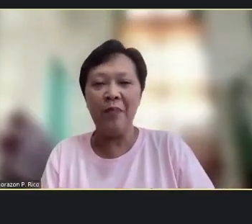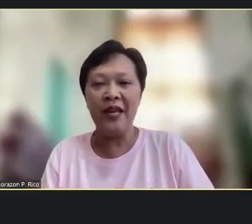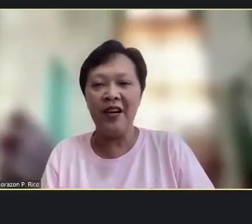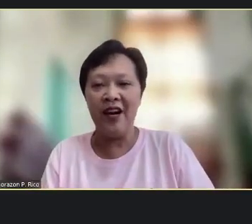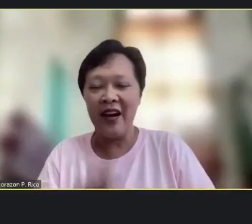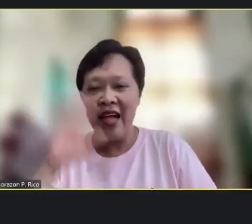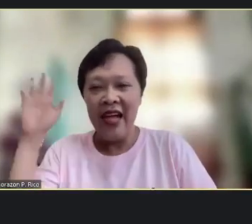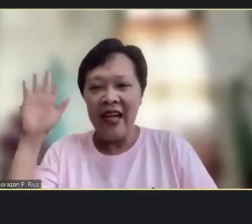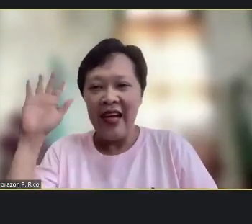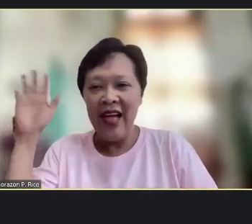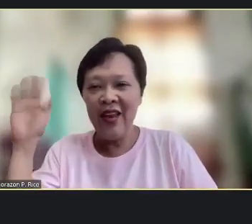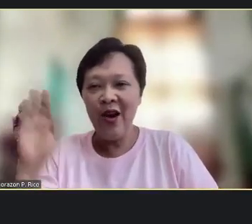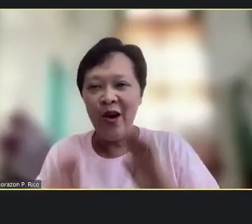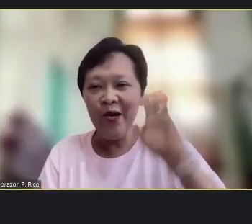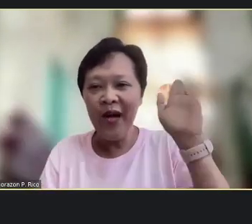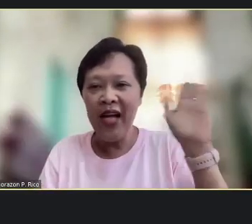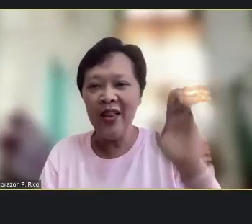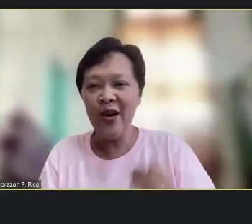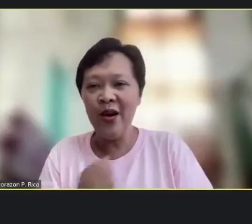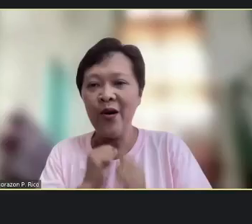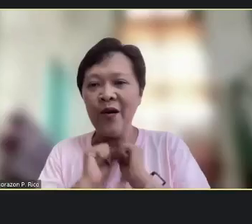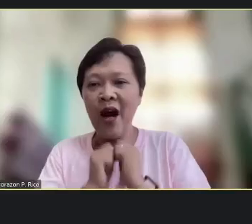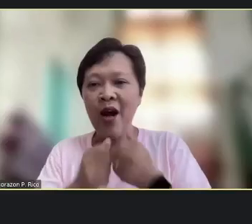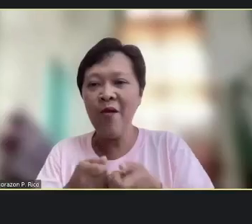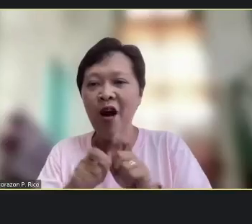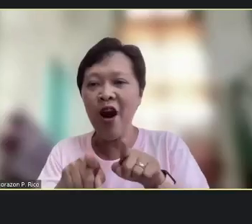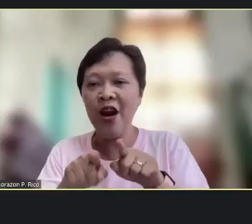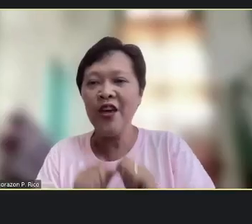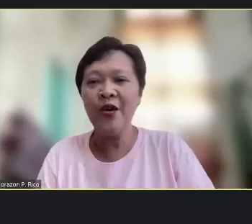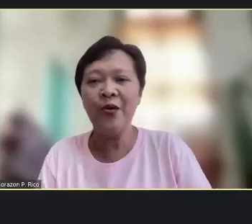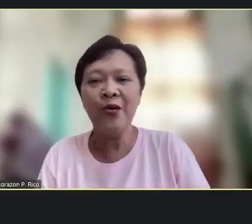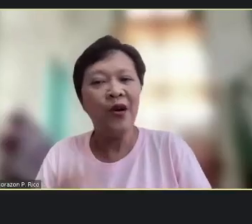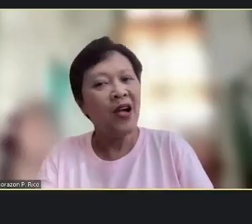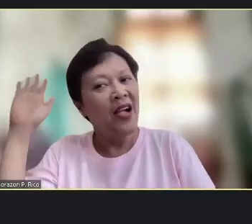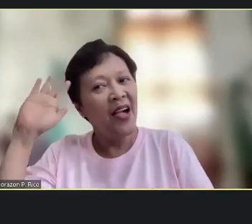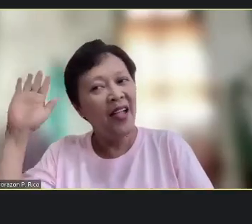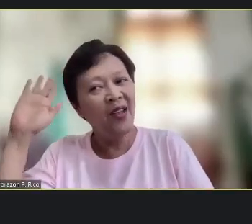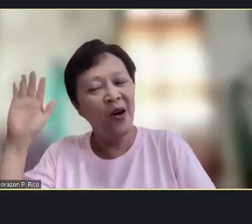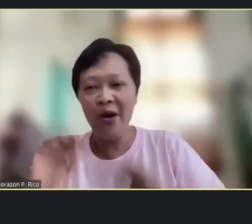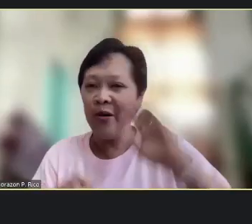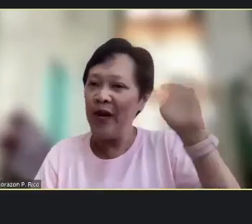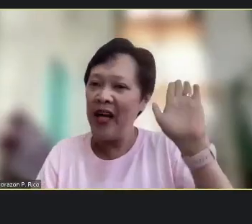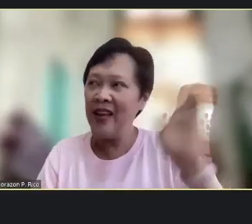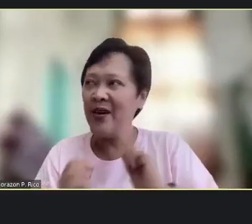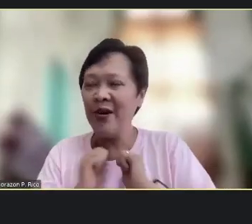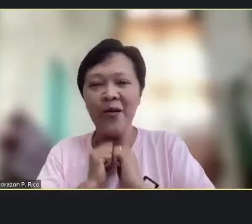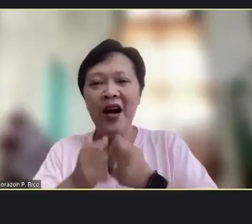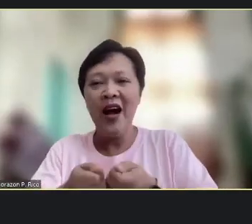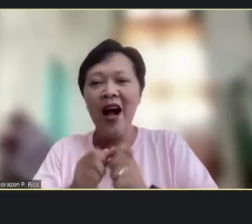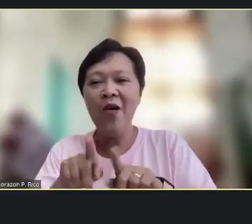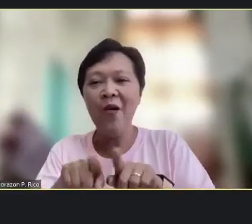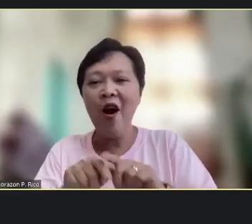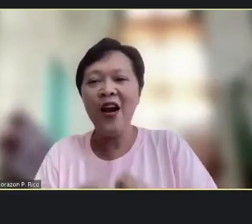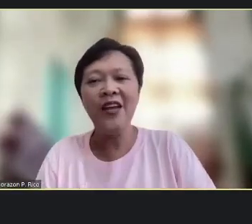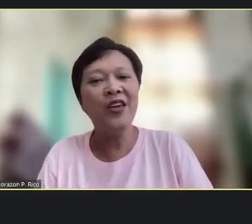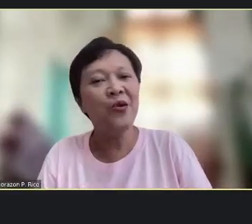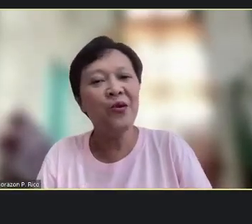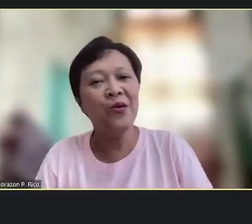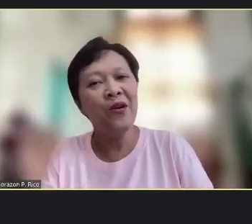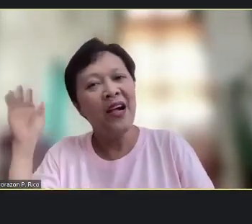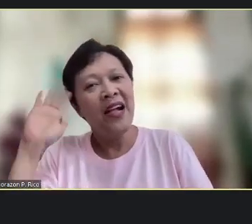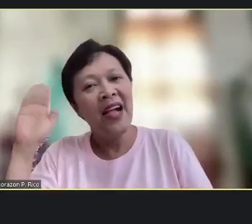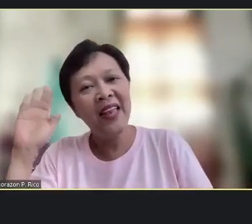this webinar. Hello, hello, how are you? Hello, hello, how are